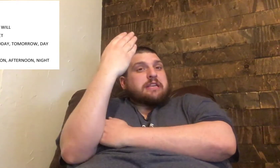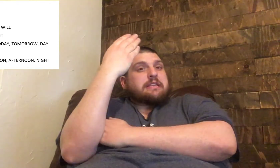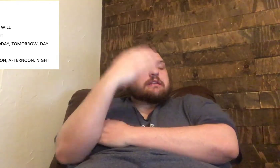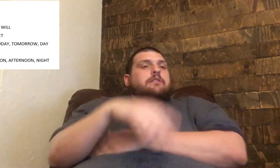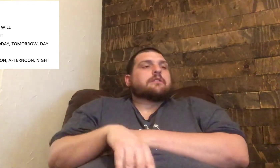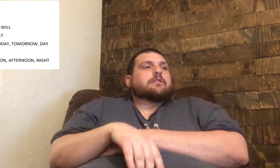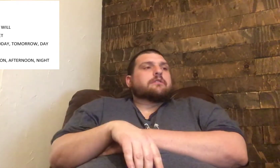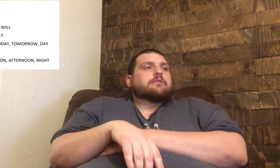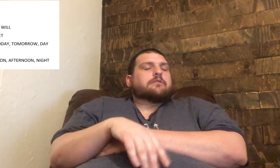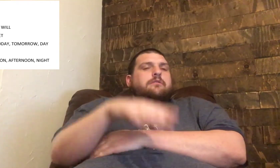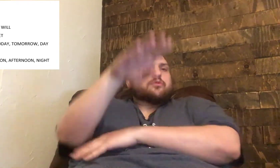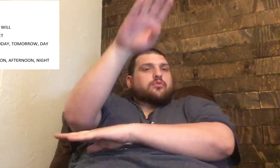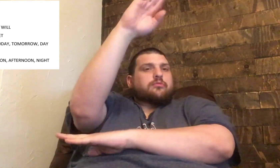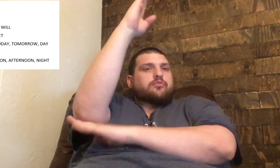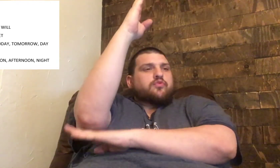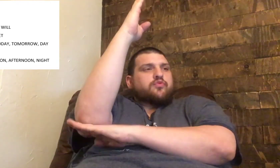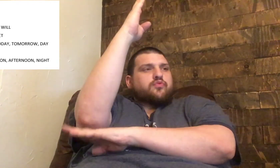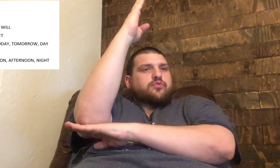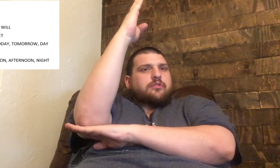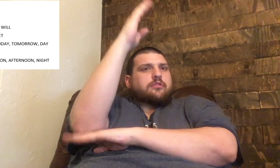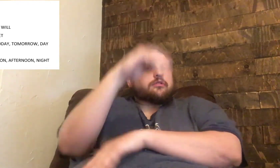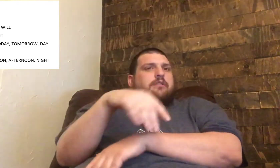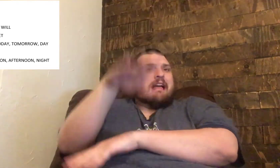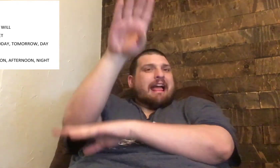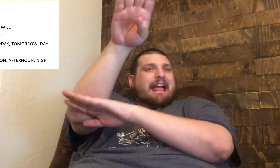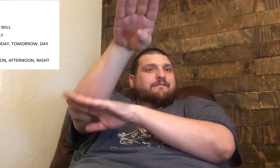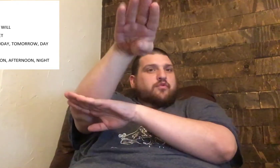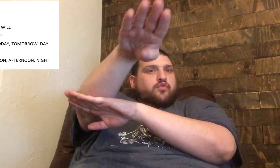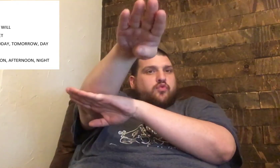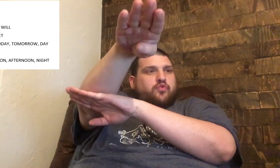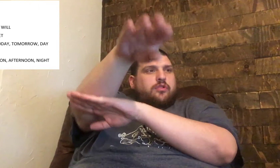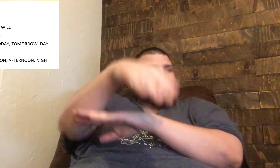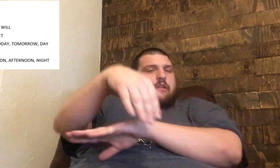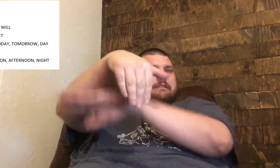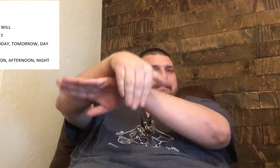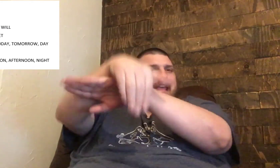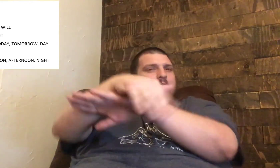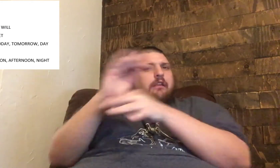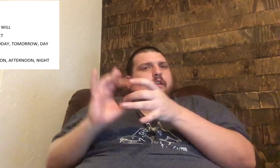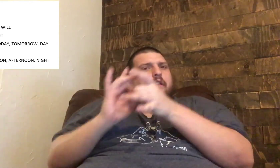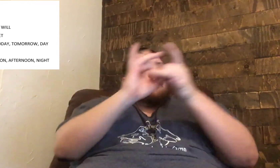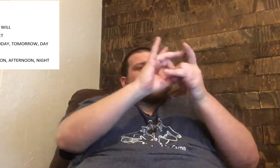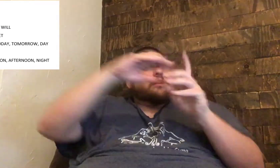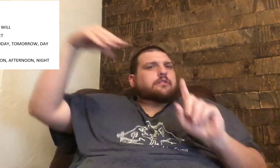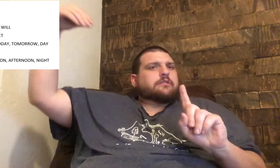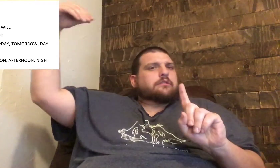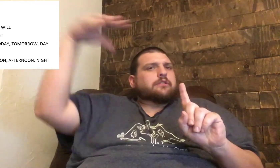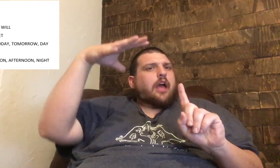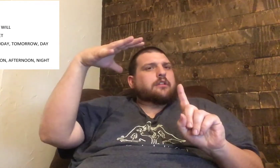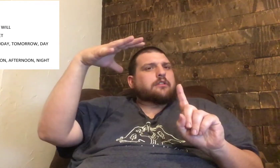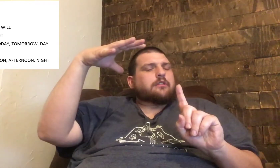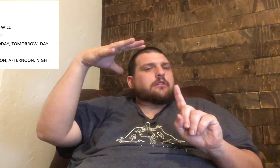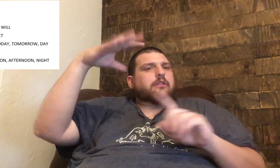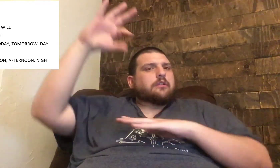And with time, morning, noon, afternoon, night are related to the